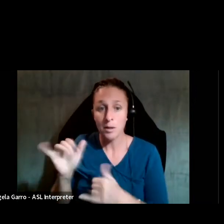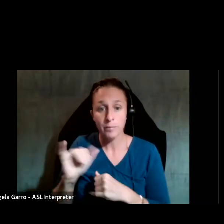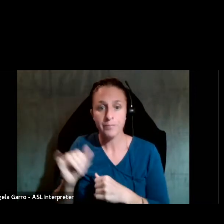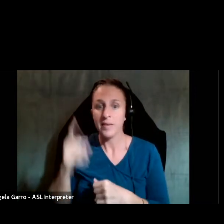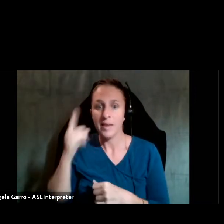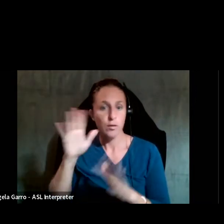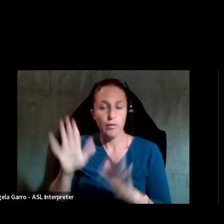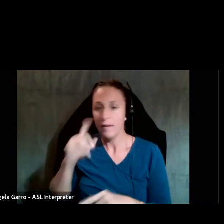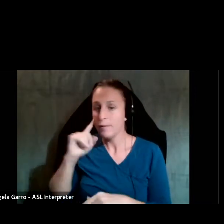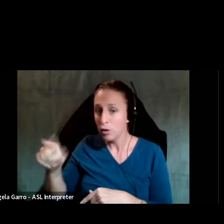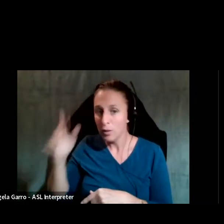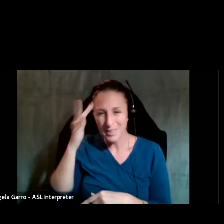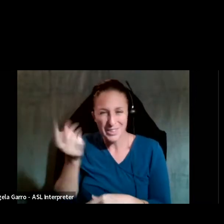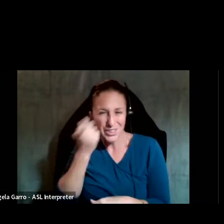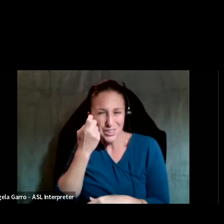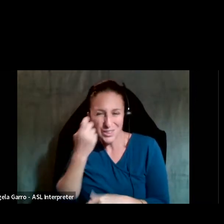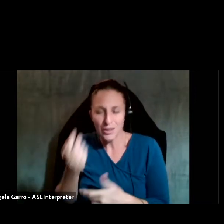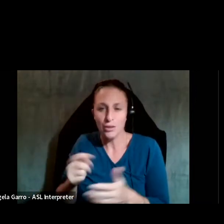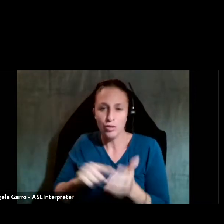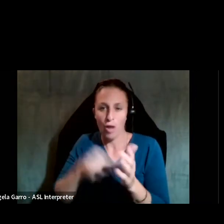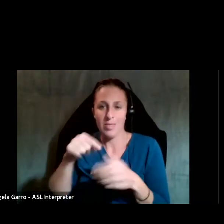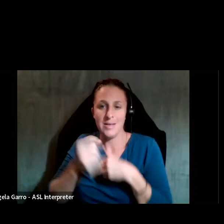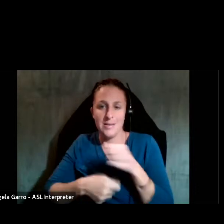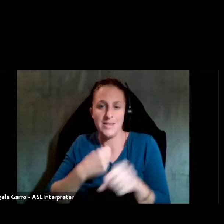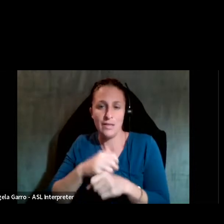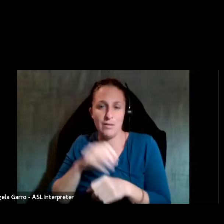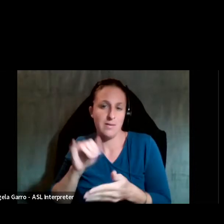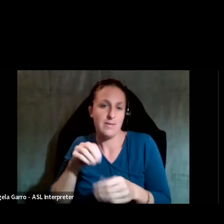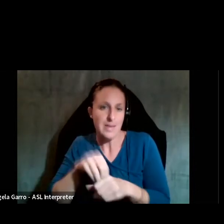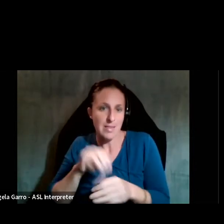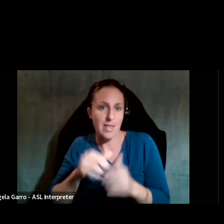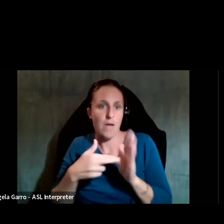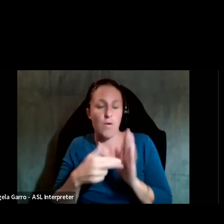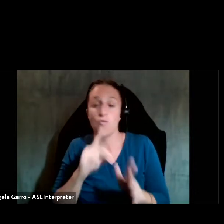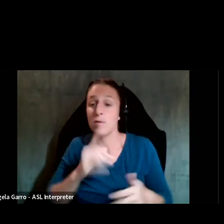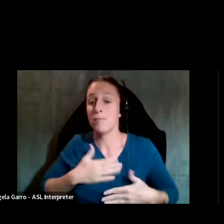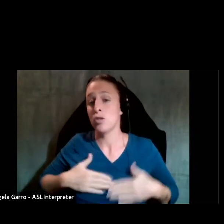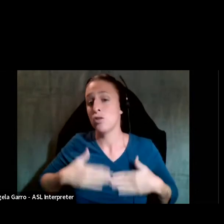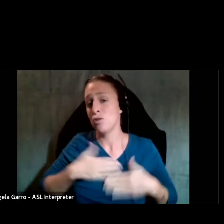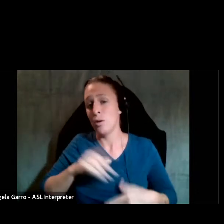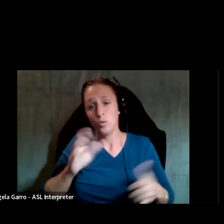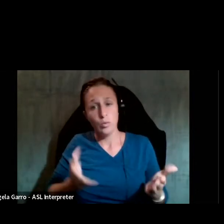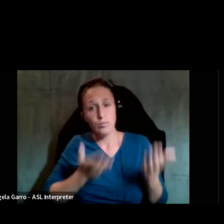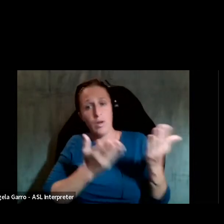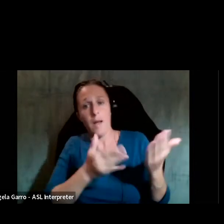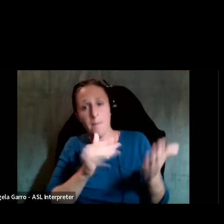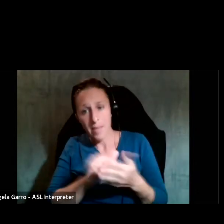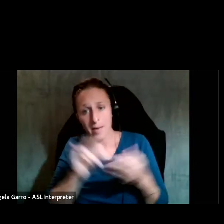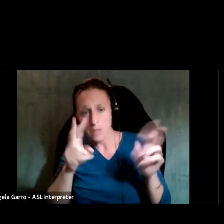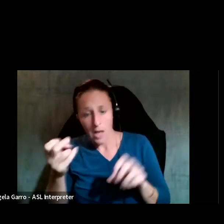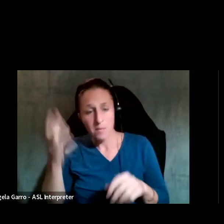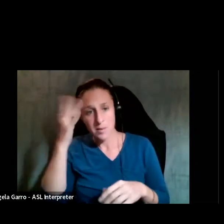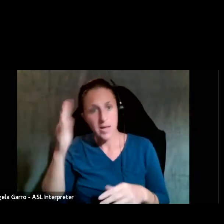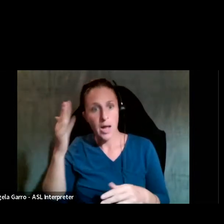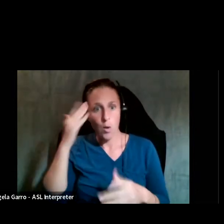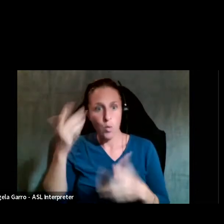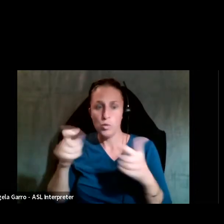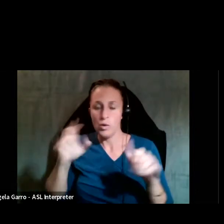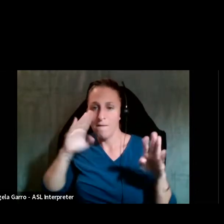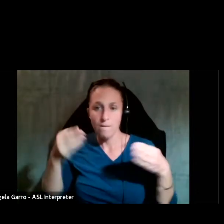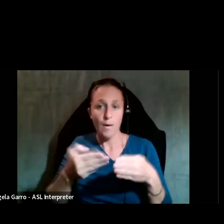year in this role. So I really appreciate you bringing this topic up because it's a huge focus of the boards